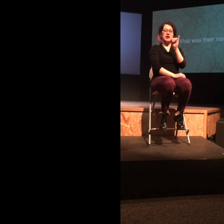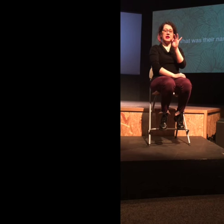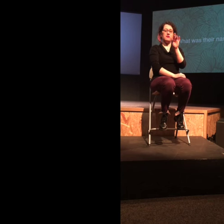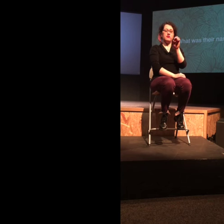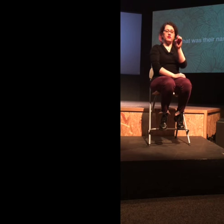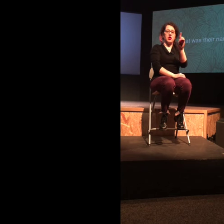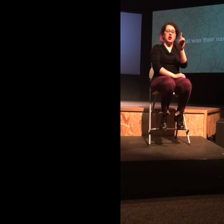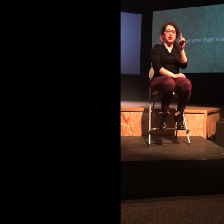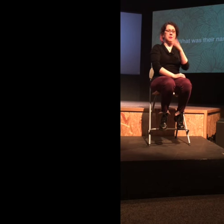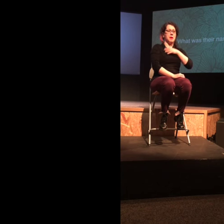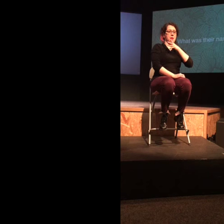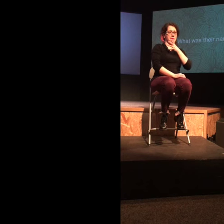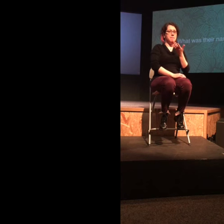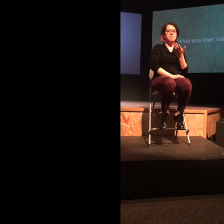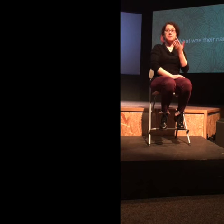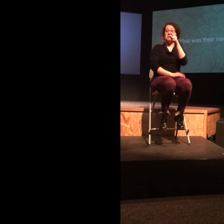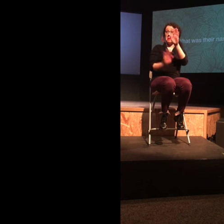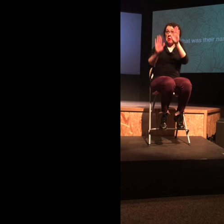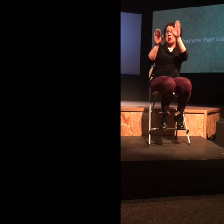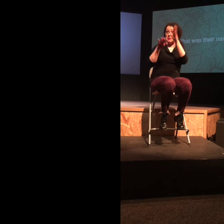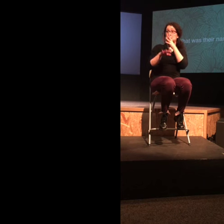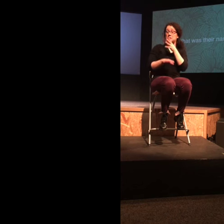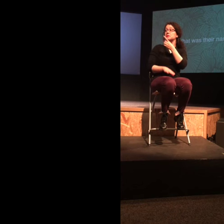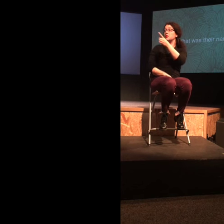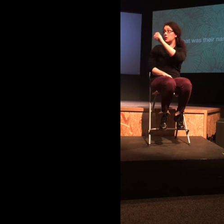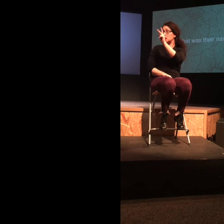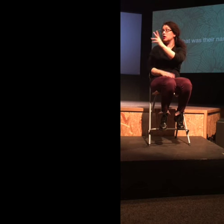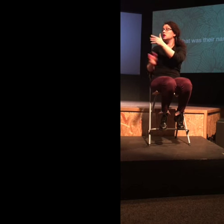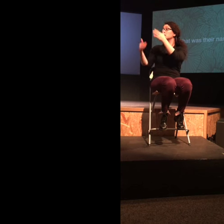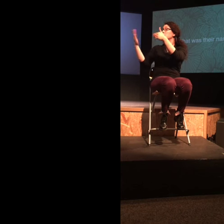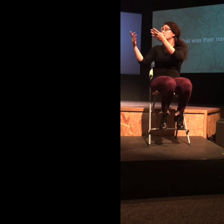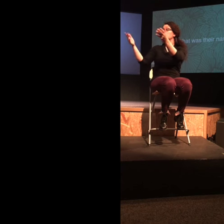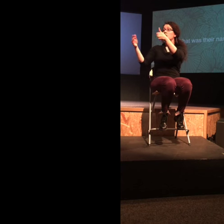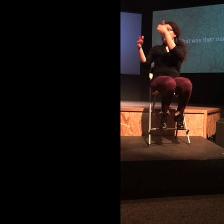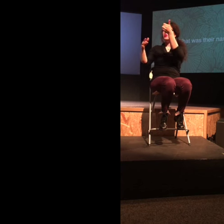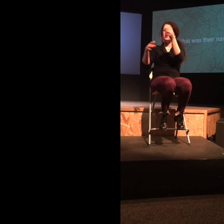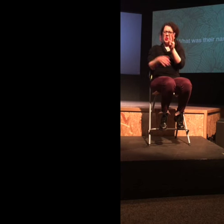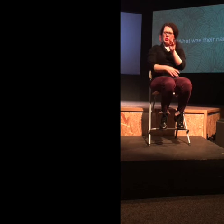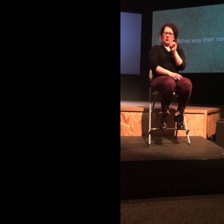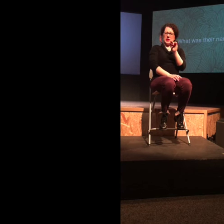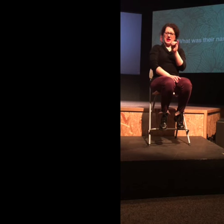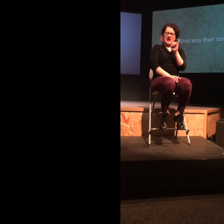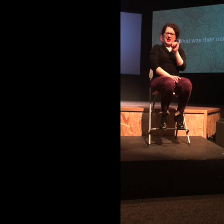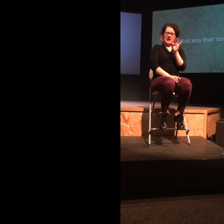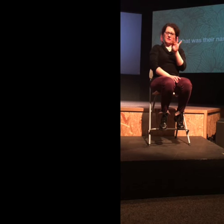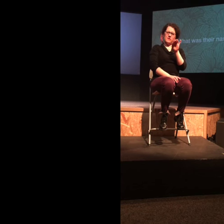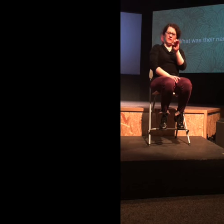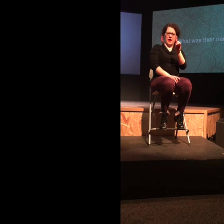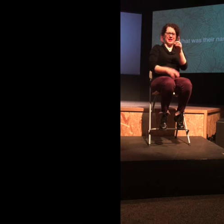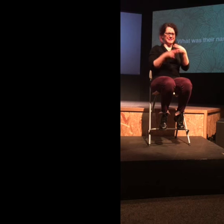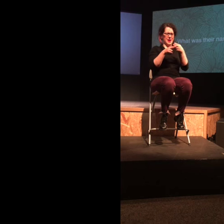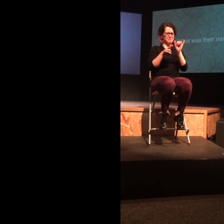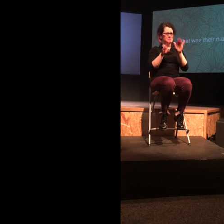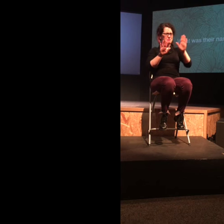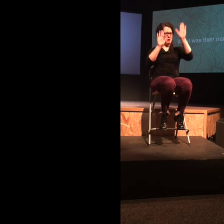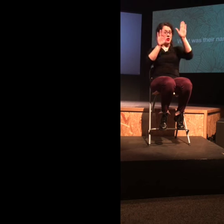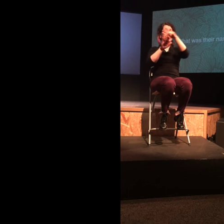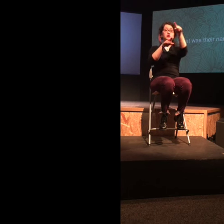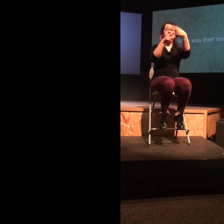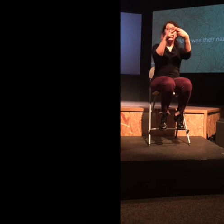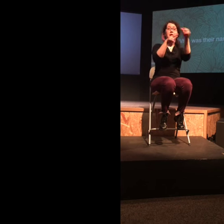mother. Very cool. Awesome mother. All right, who else? Winifred's a great name, by the way. Anybody a Winifred in